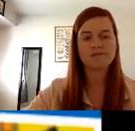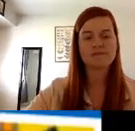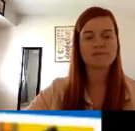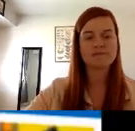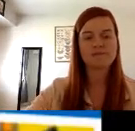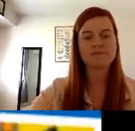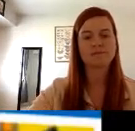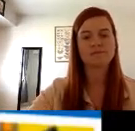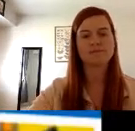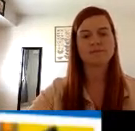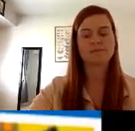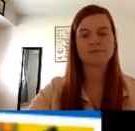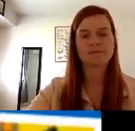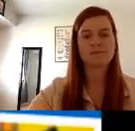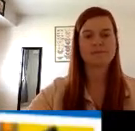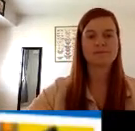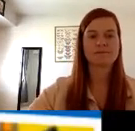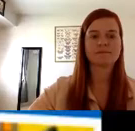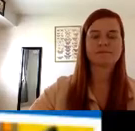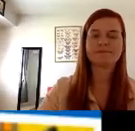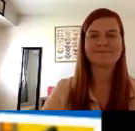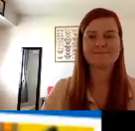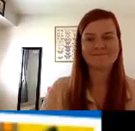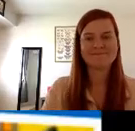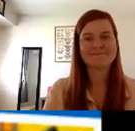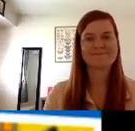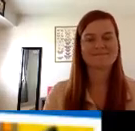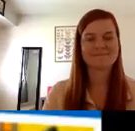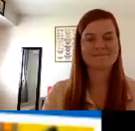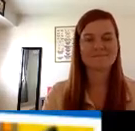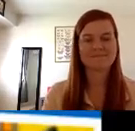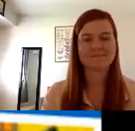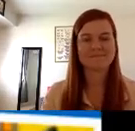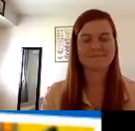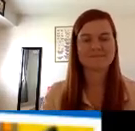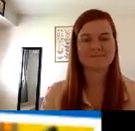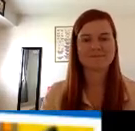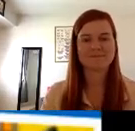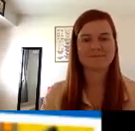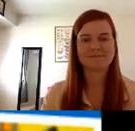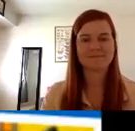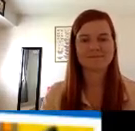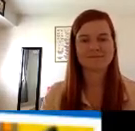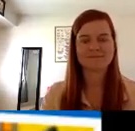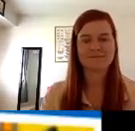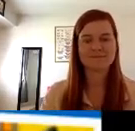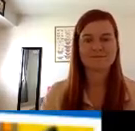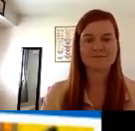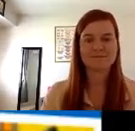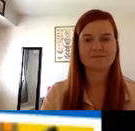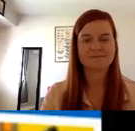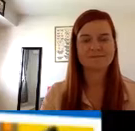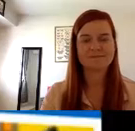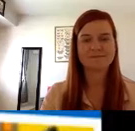Makes a Pizza, retold by Philemon Sturges and illustrated by Amy